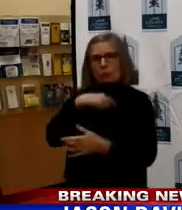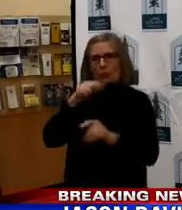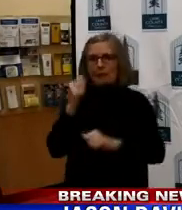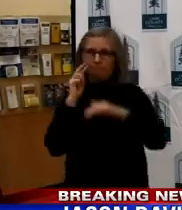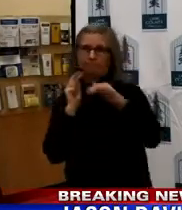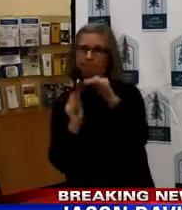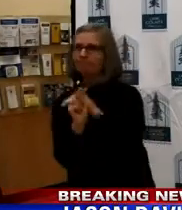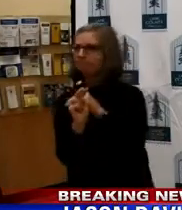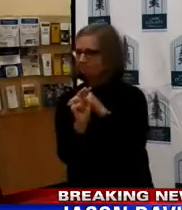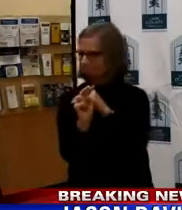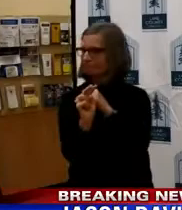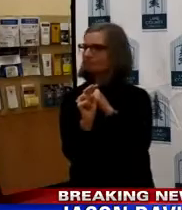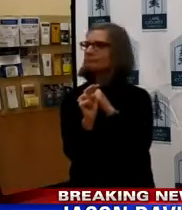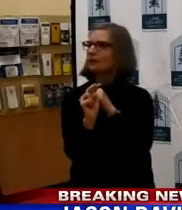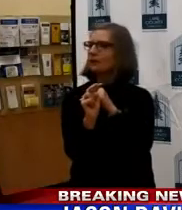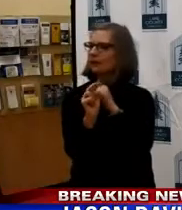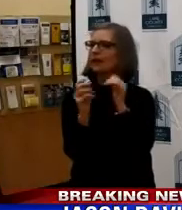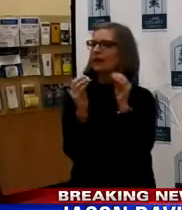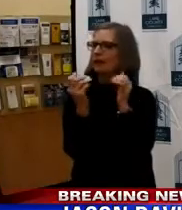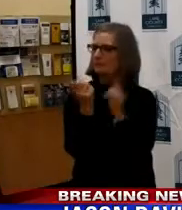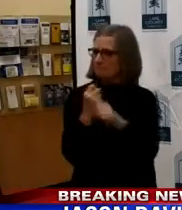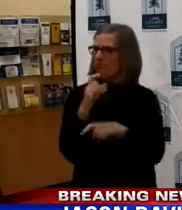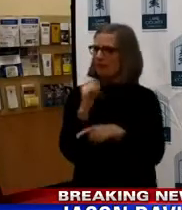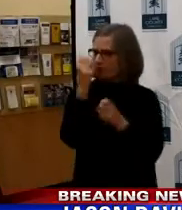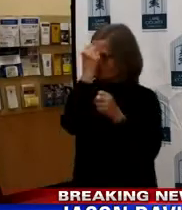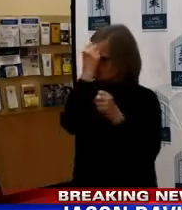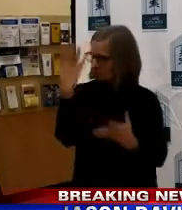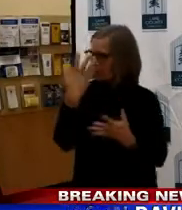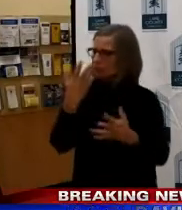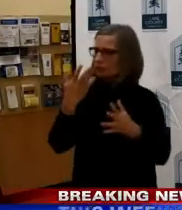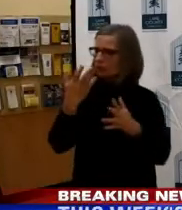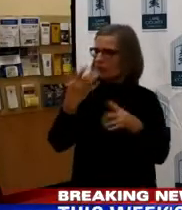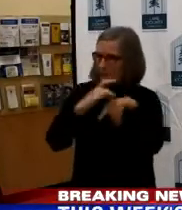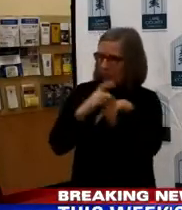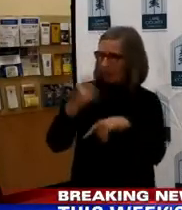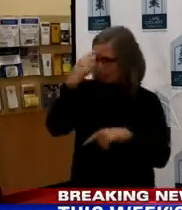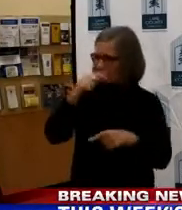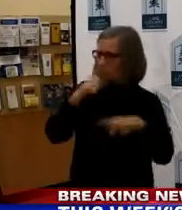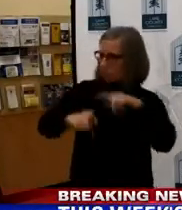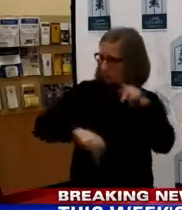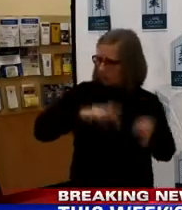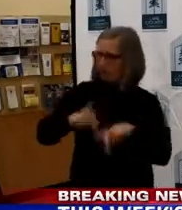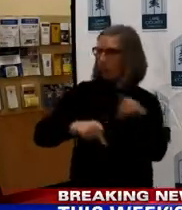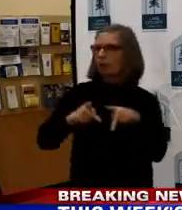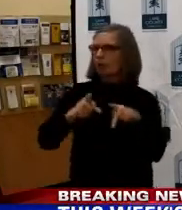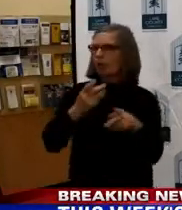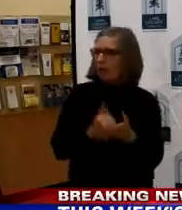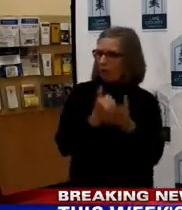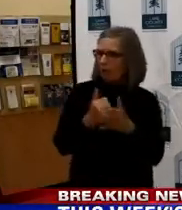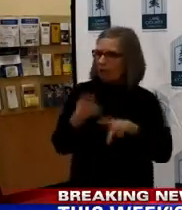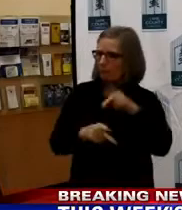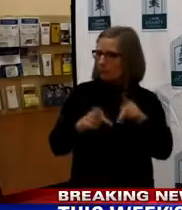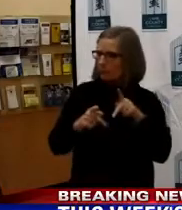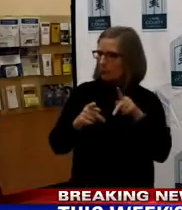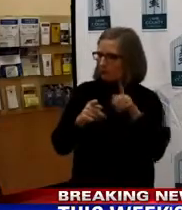help everyone track on what we can learn from these cases that have been known in our